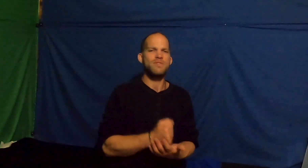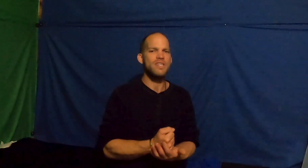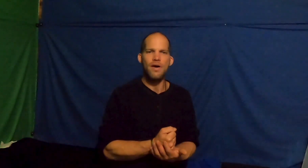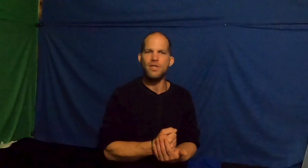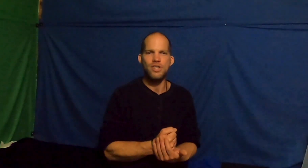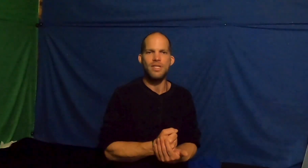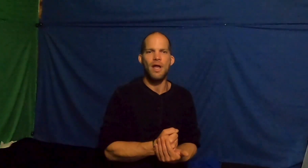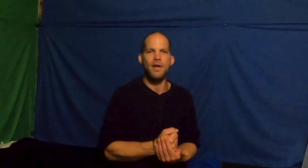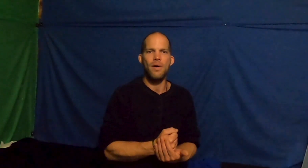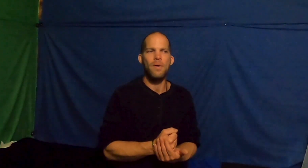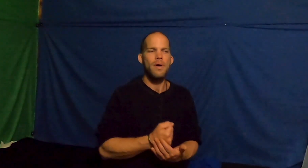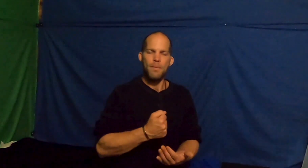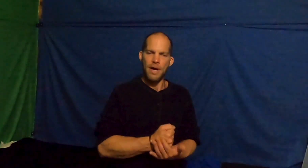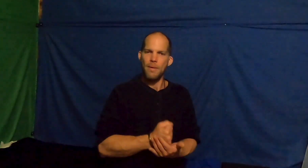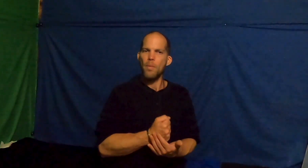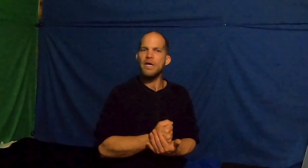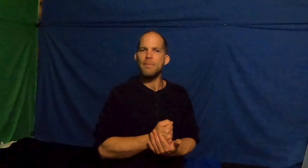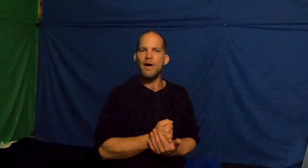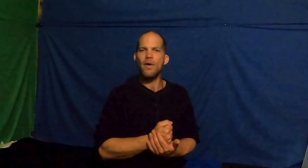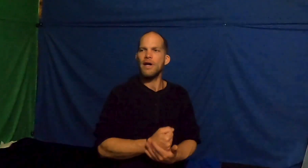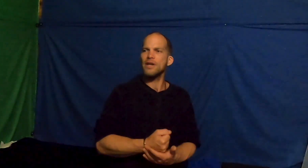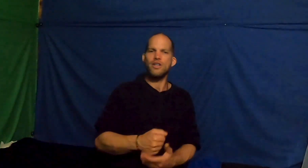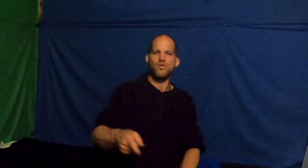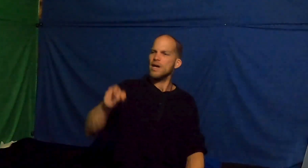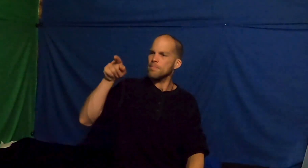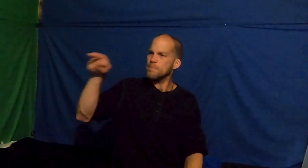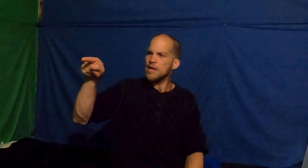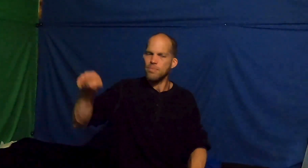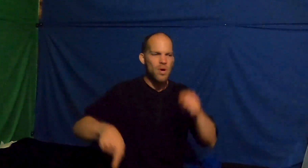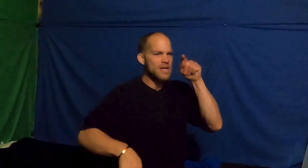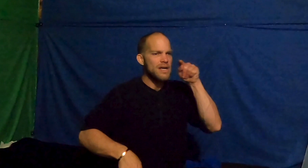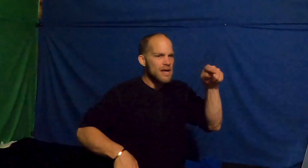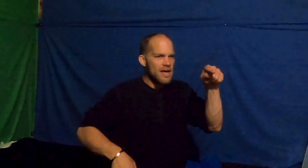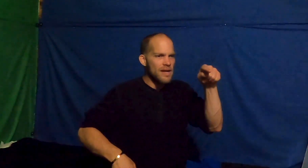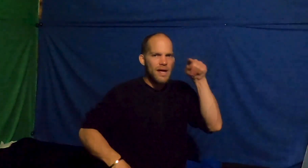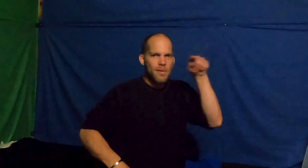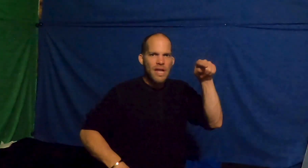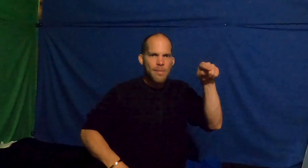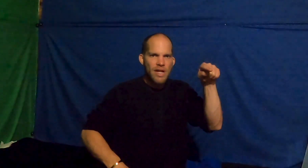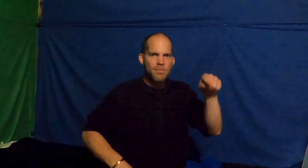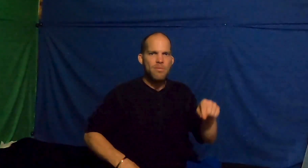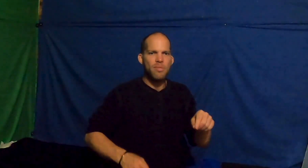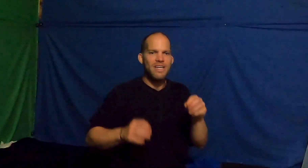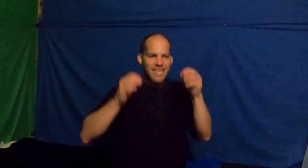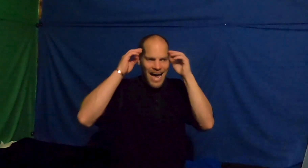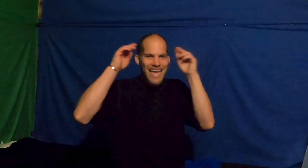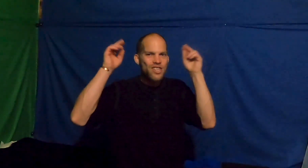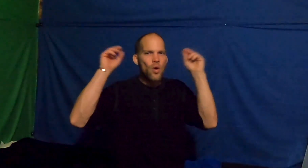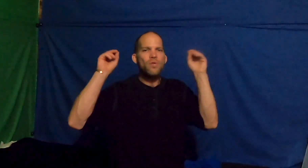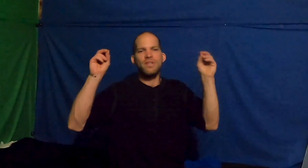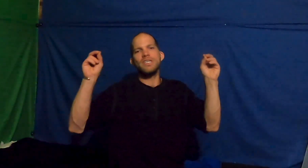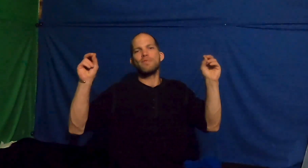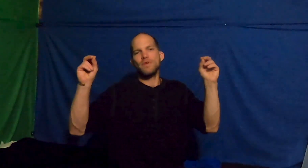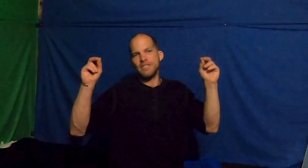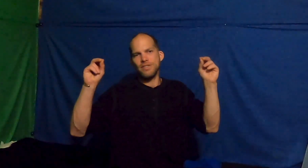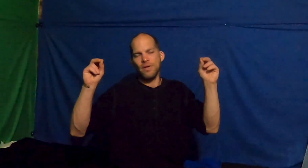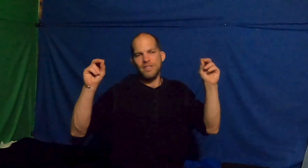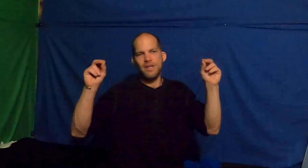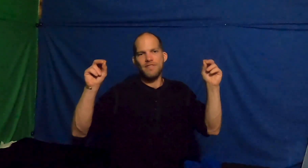scary shit that I know, but I'm opening my heart and not trying to pinpoint and label any people because I know the deeper reasons all this stuff's